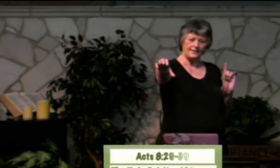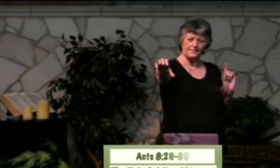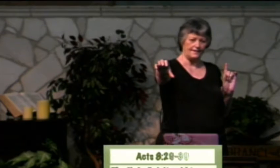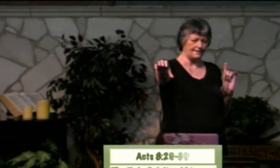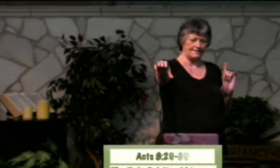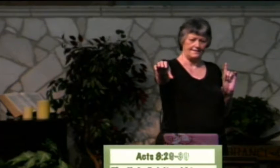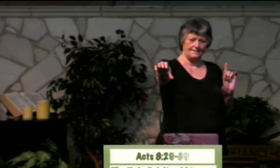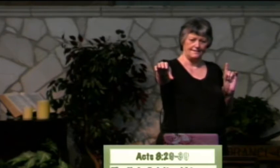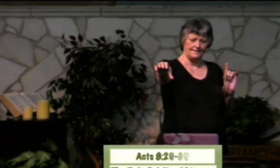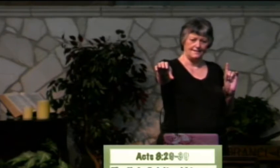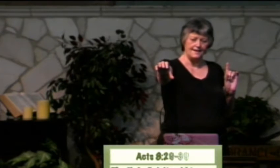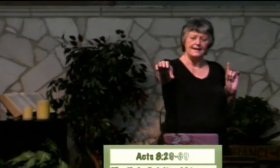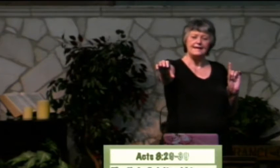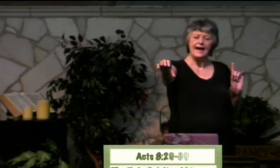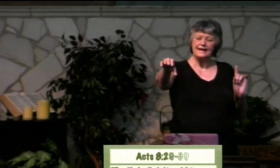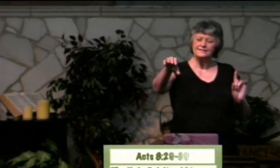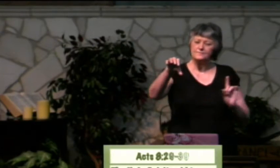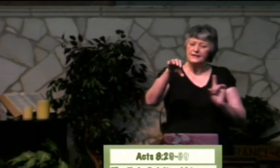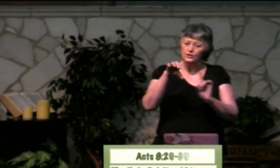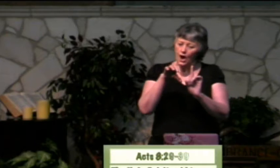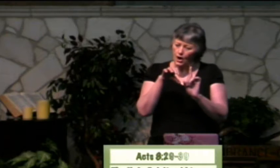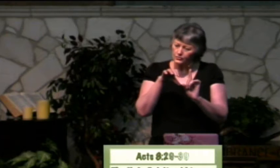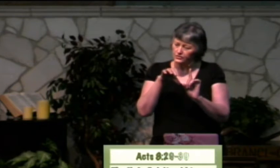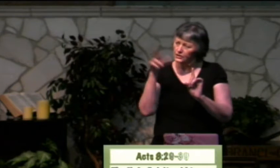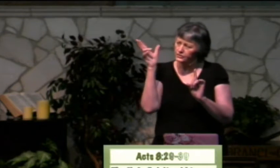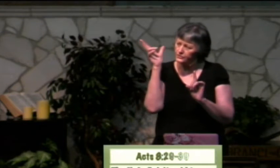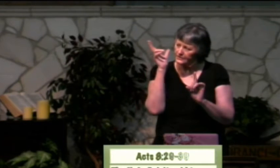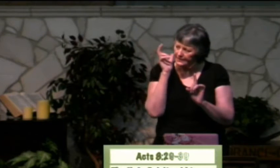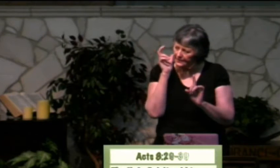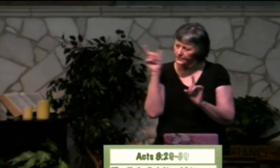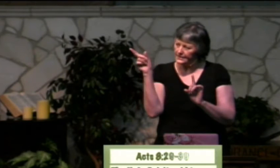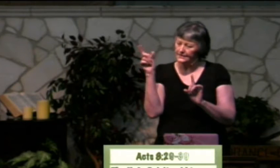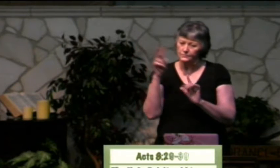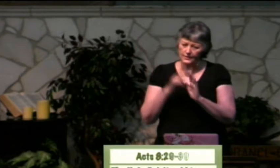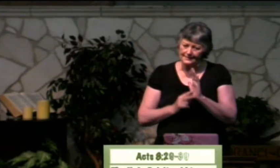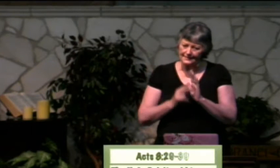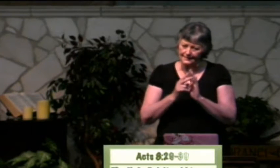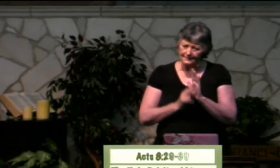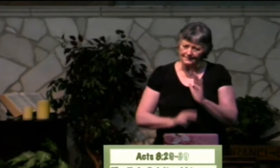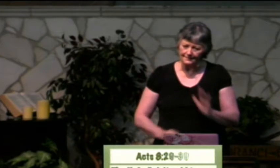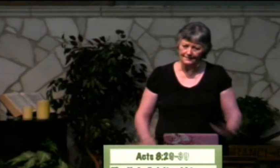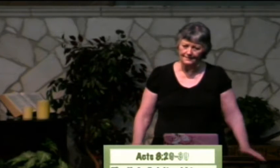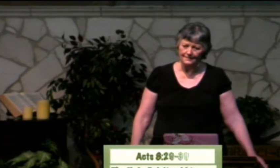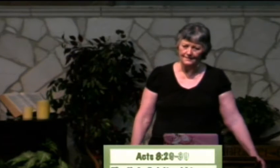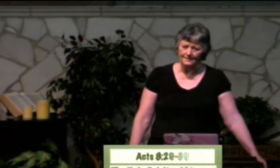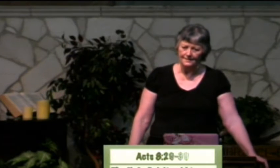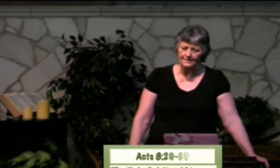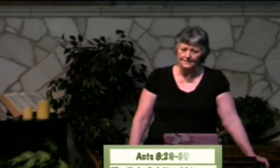there. He had to be close to hear him reading.